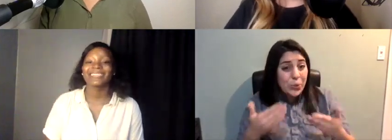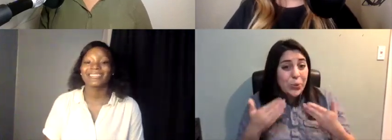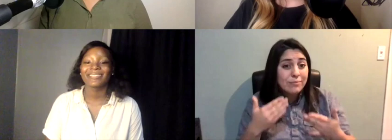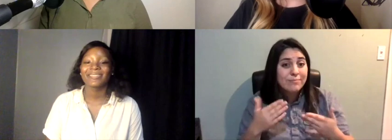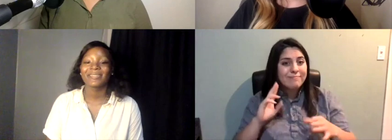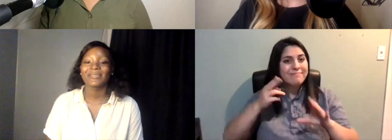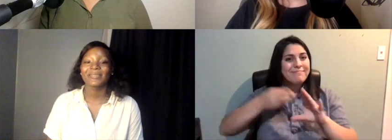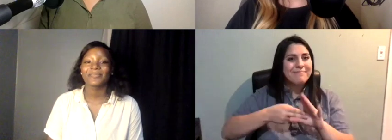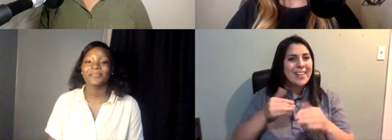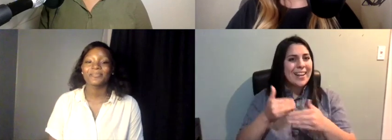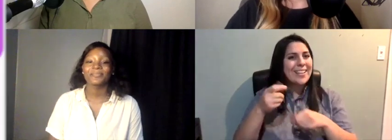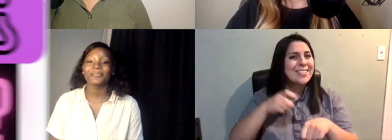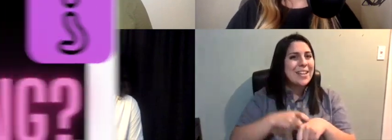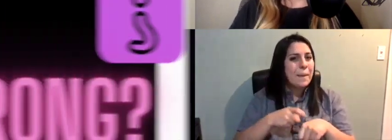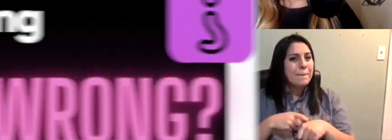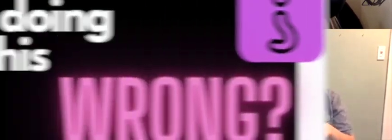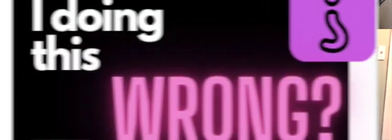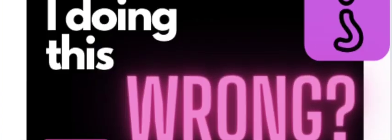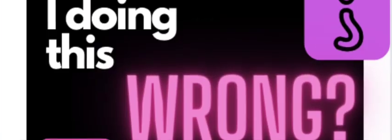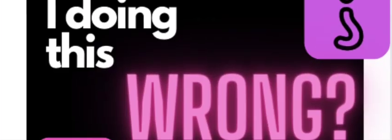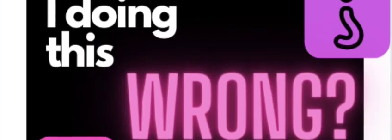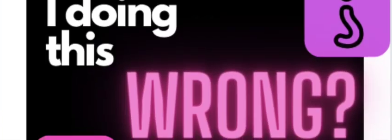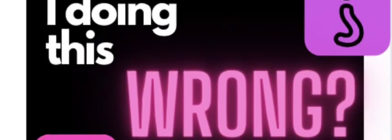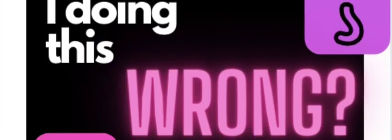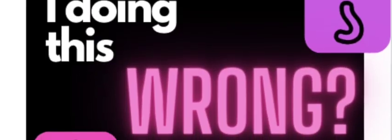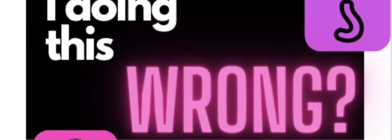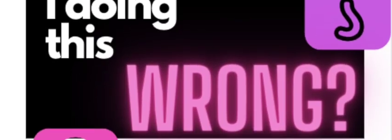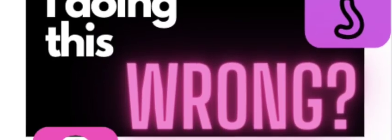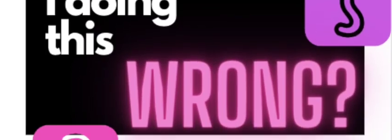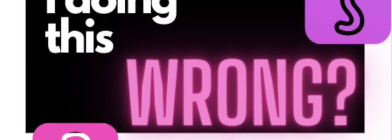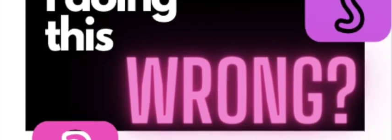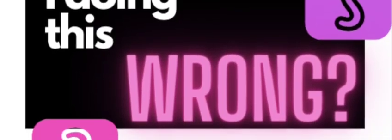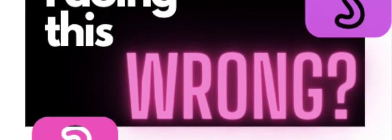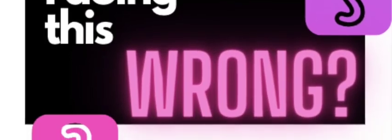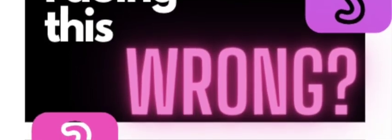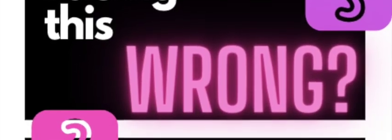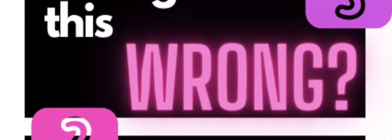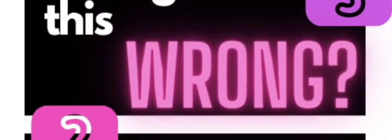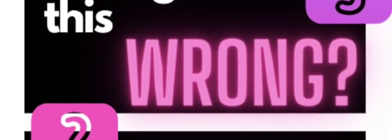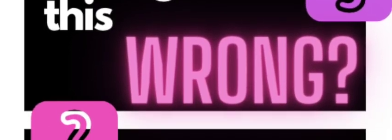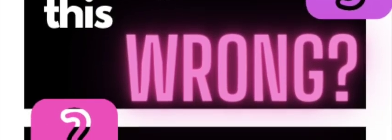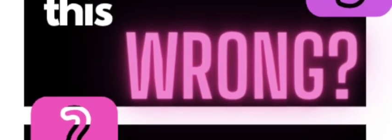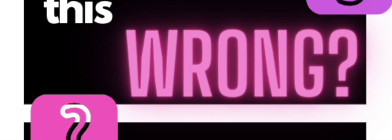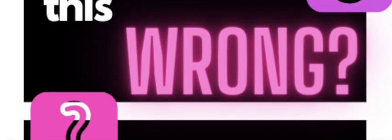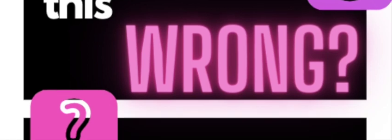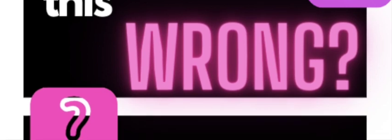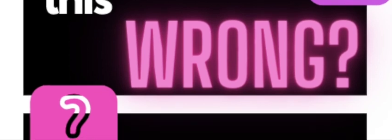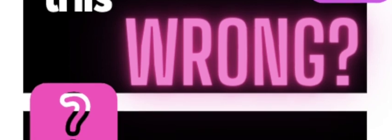episode of Am I Doing This Wrong? Hell yeah.